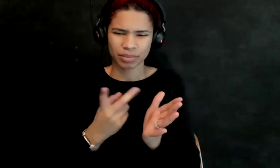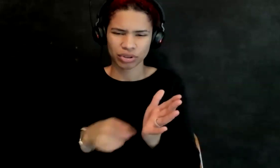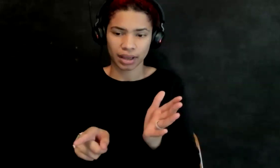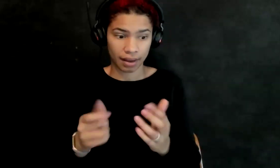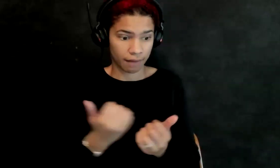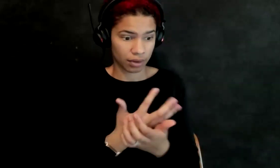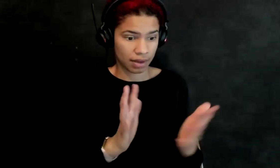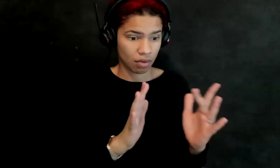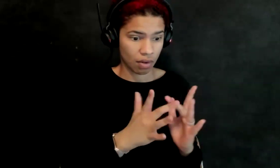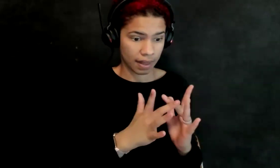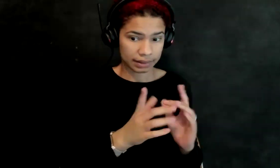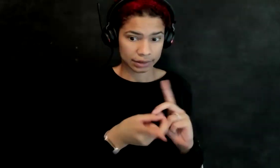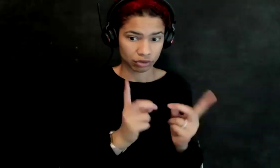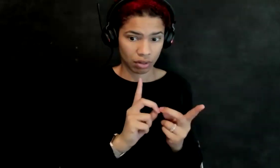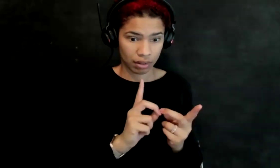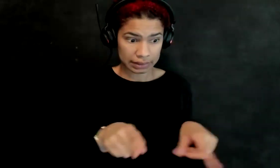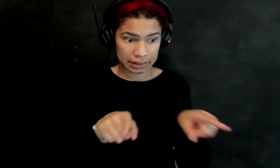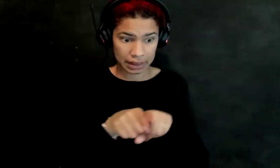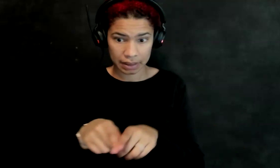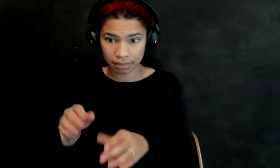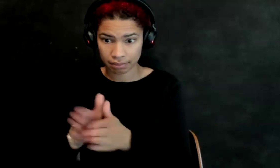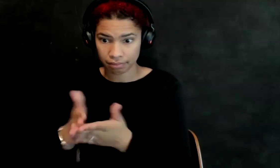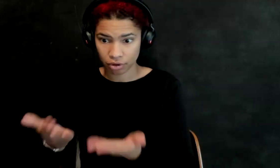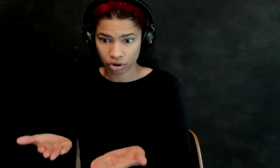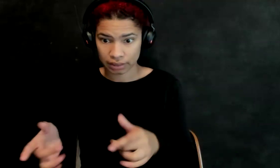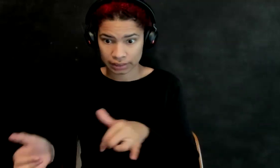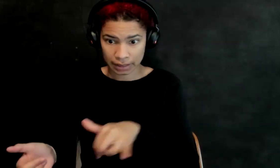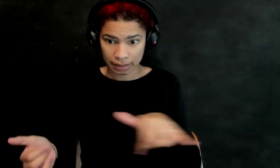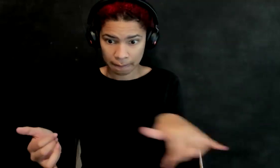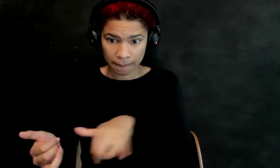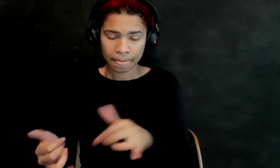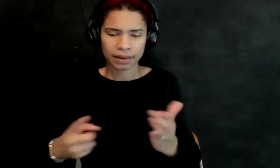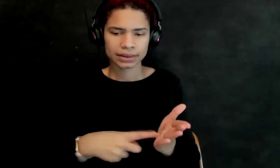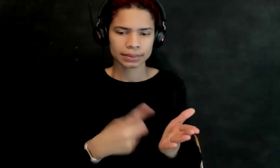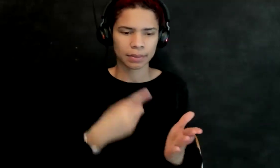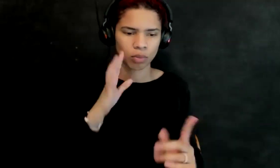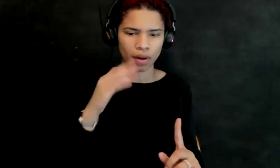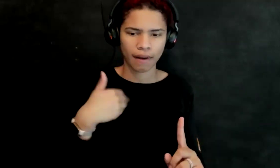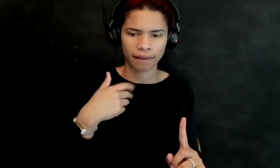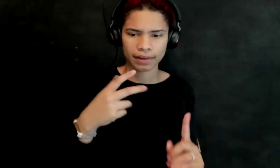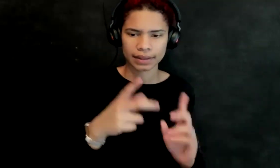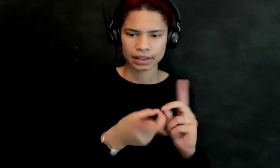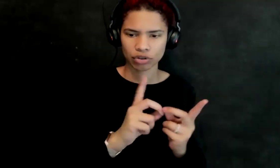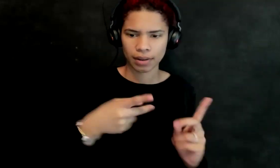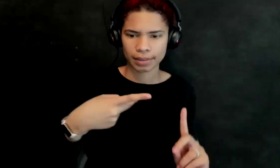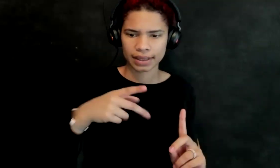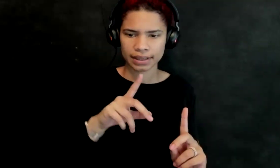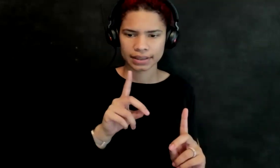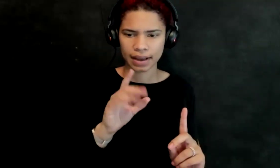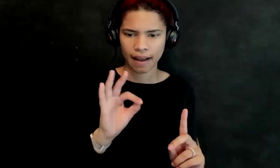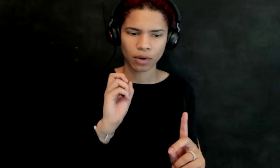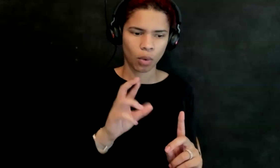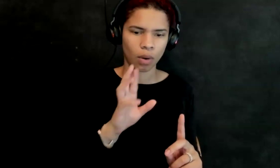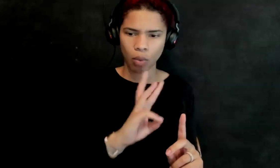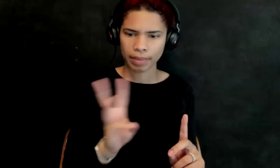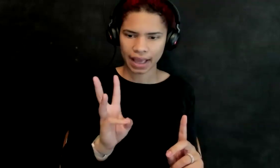same as what you're looking at in your hand, because sometimes there will be a digital PDF or a digital online website